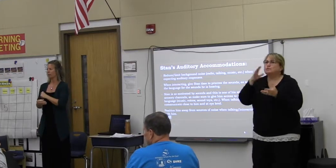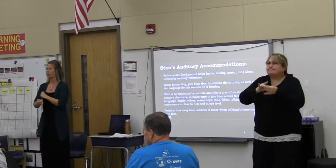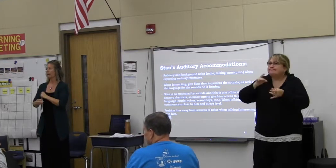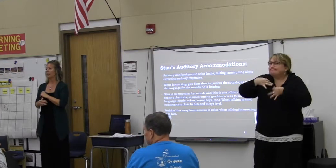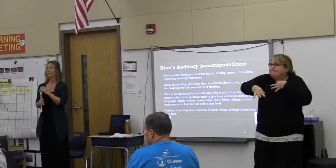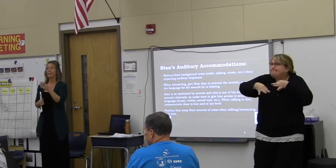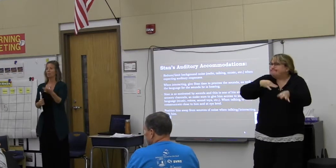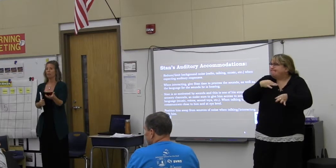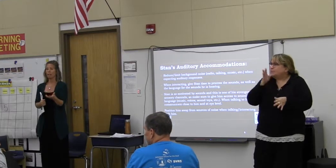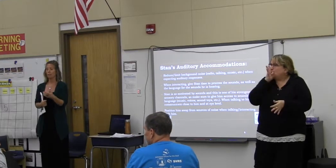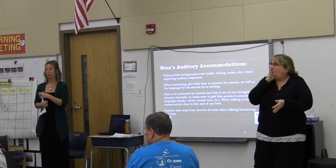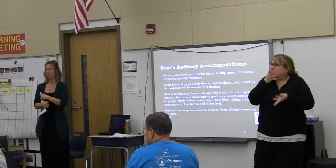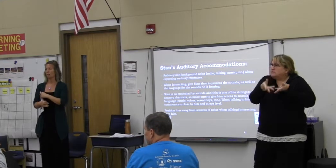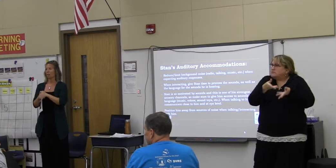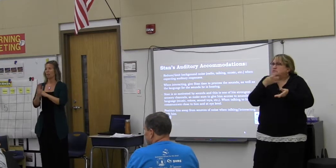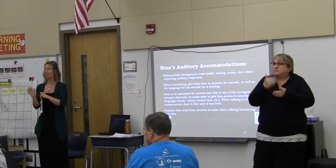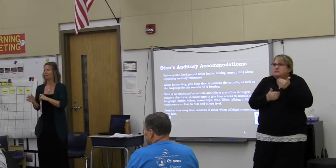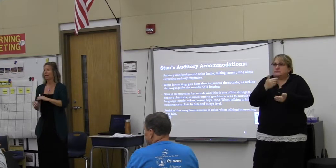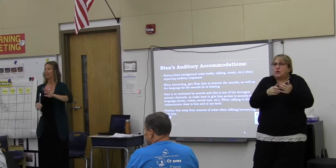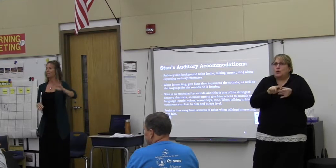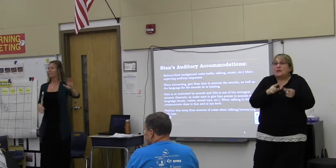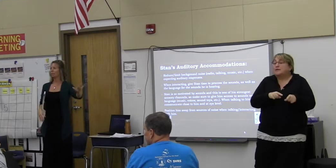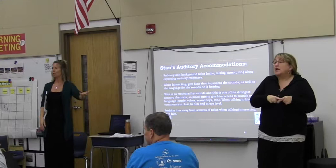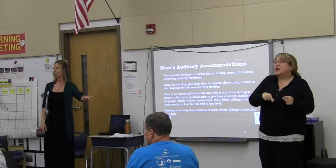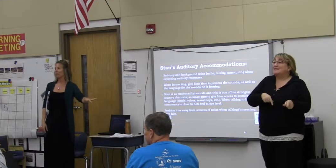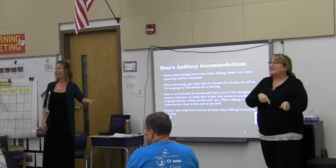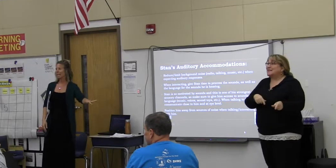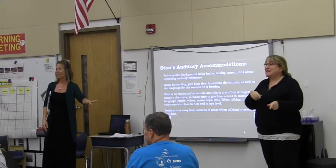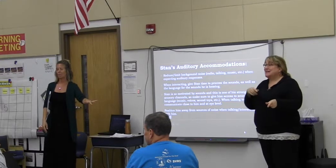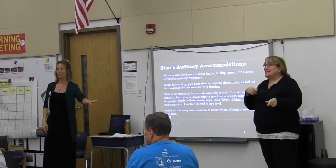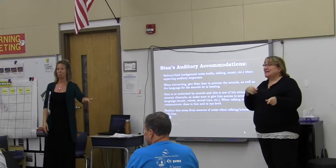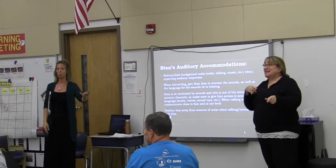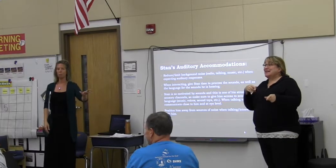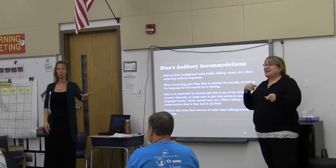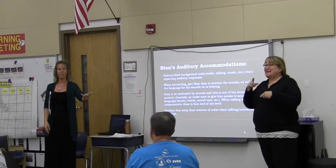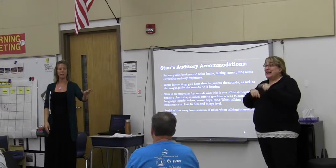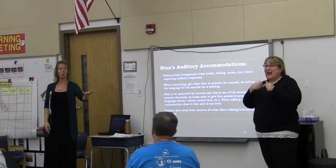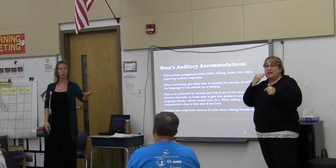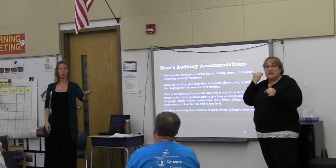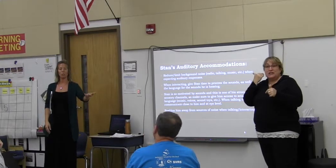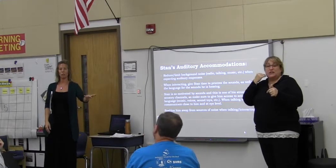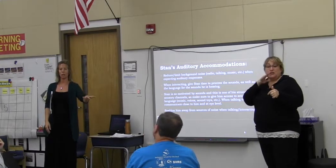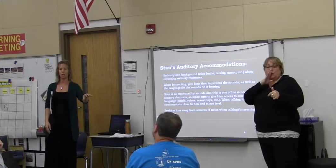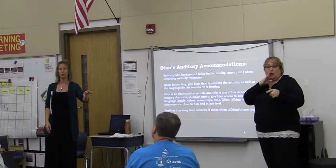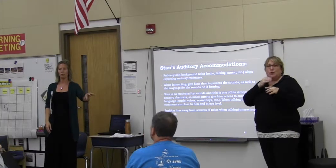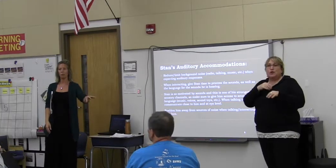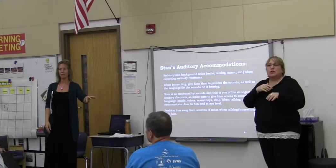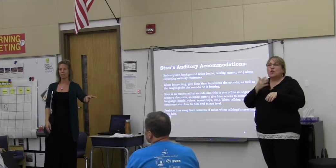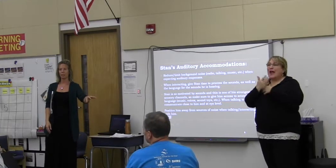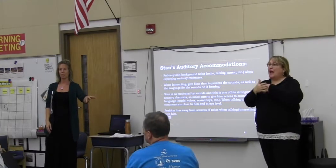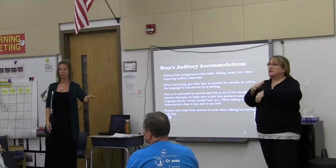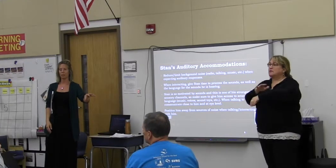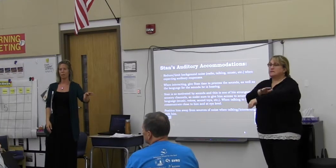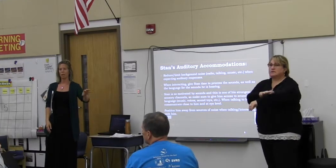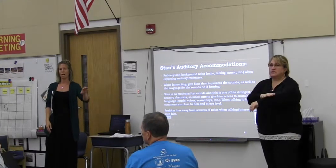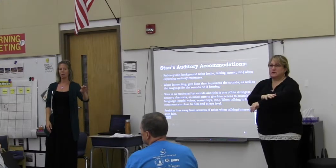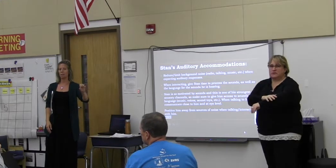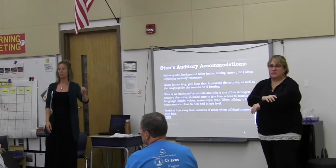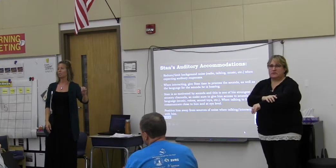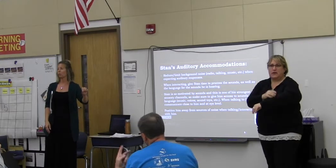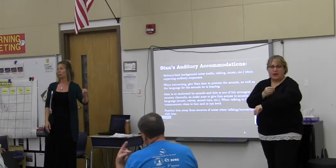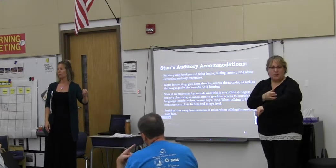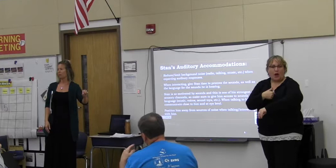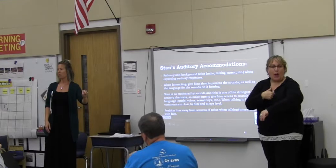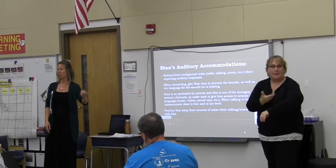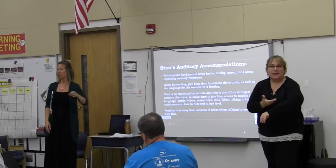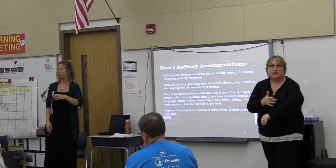going on. And if you can't talk, that's okay. Even just putting a hand on him, letting him know that you're there or somebody's there with him.